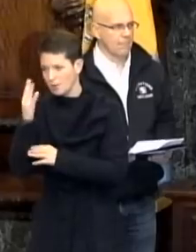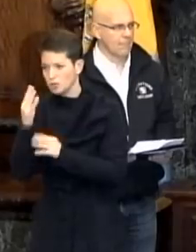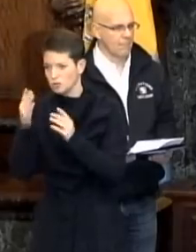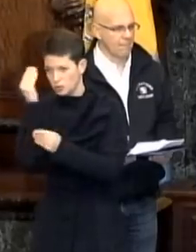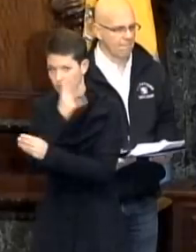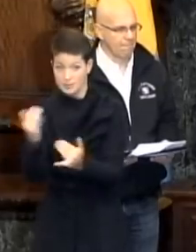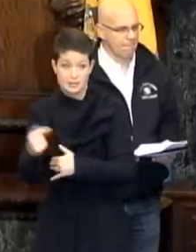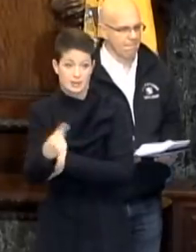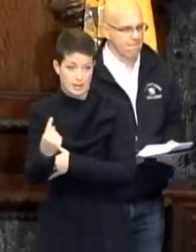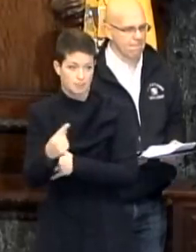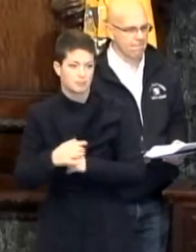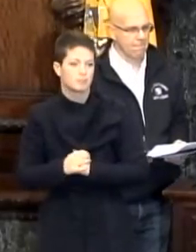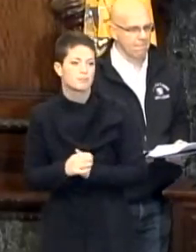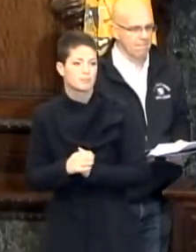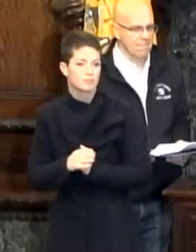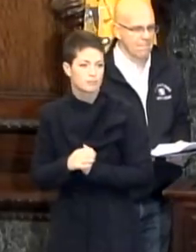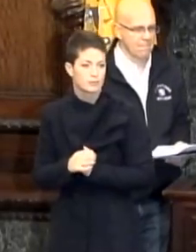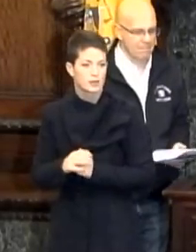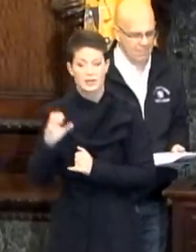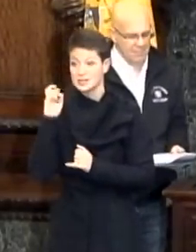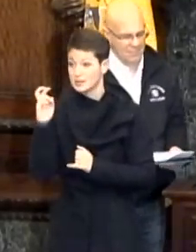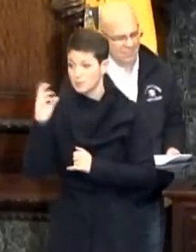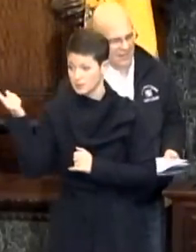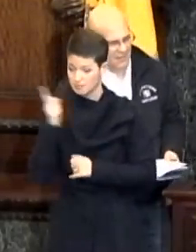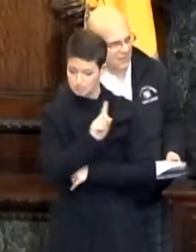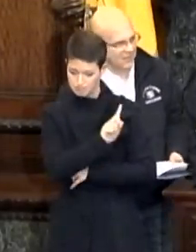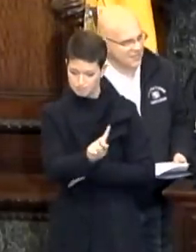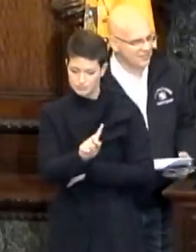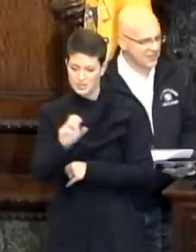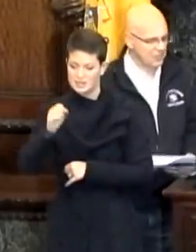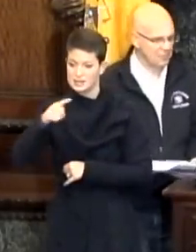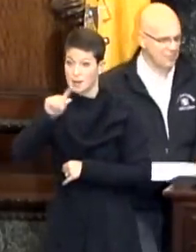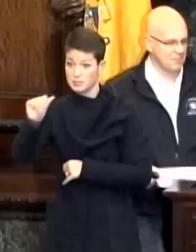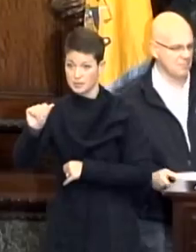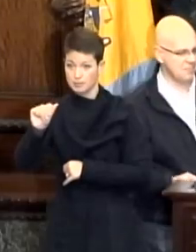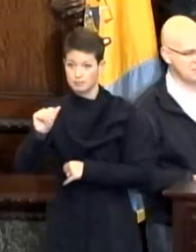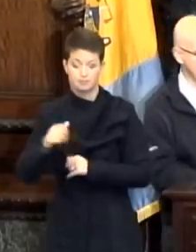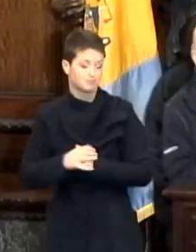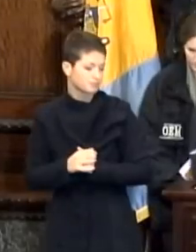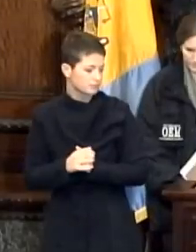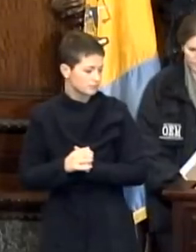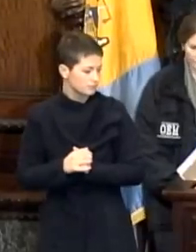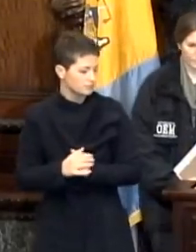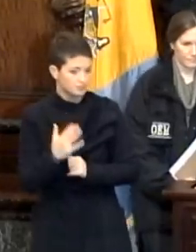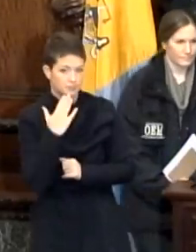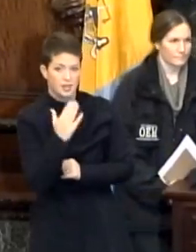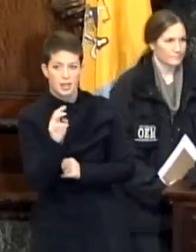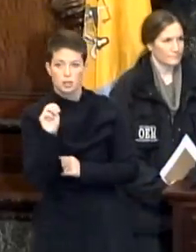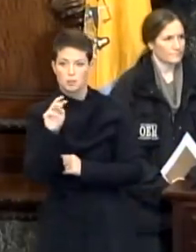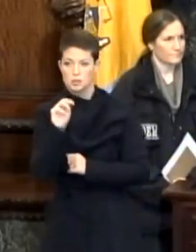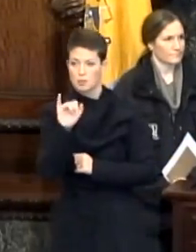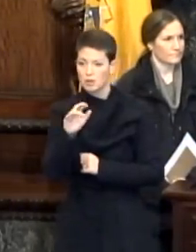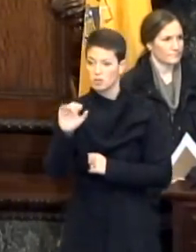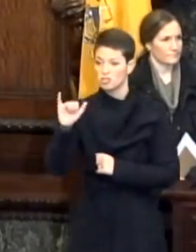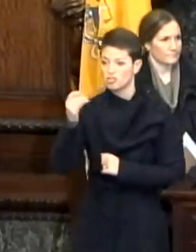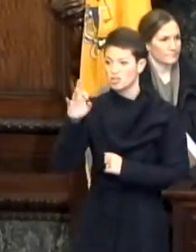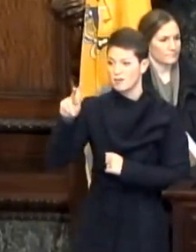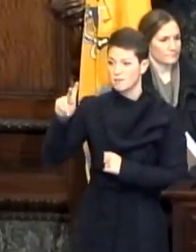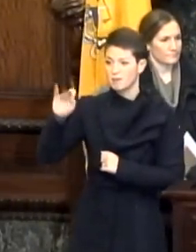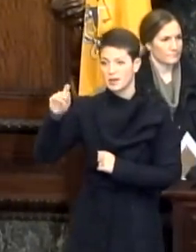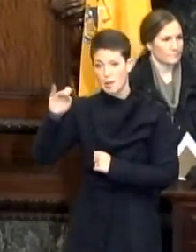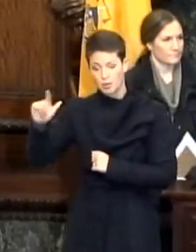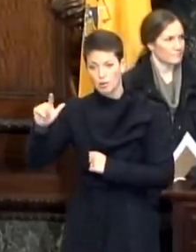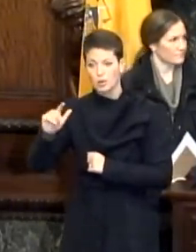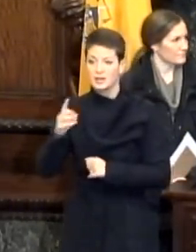to share with you in a few minutes. SEPTA. Thank you. Thank you, Mr. Mayor. Jeff Knepple, Deputy